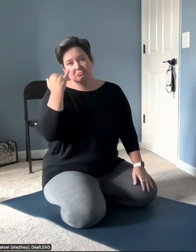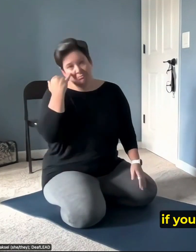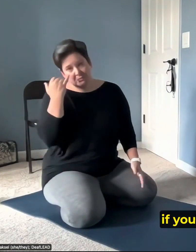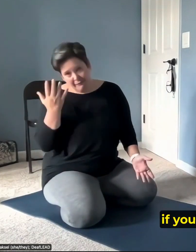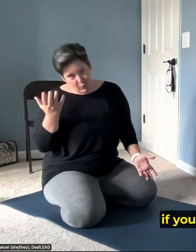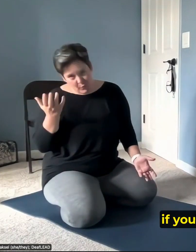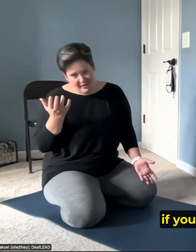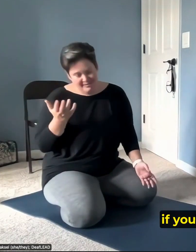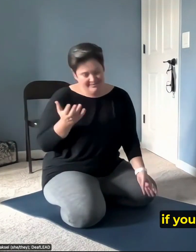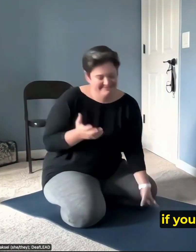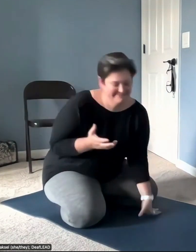if you'd like.